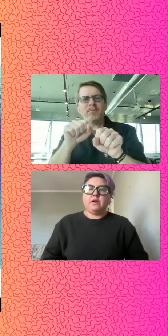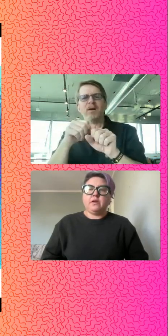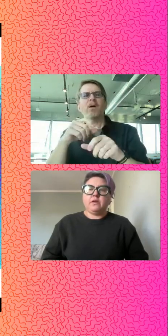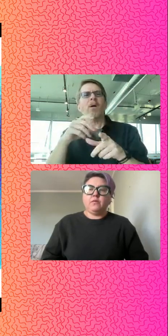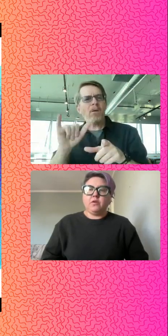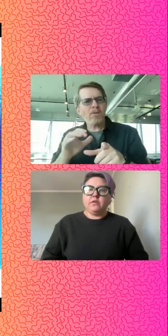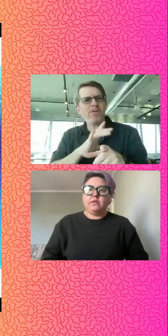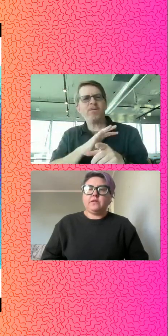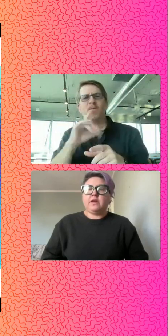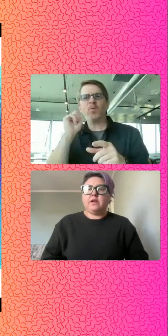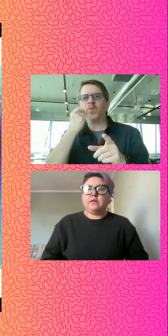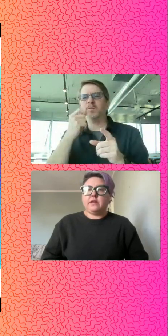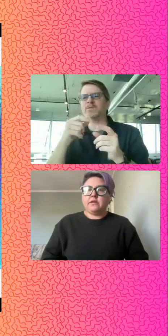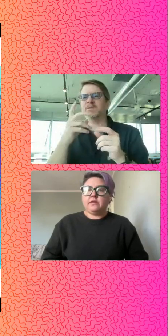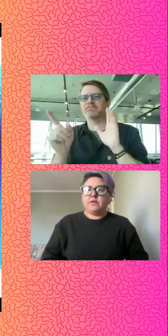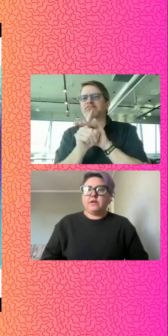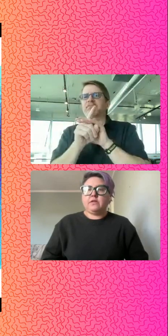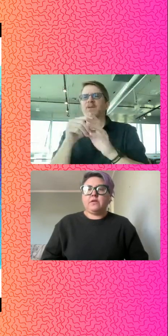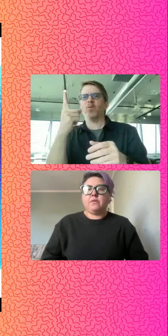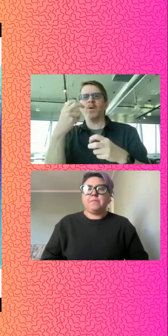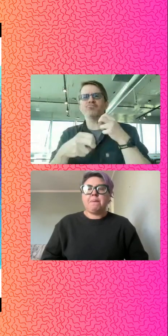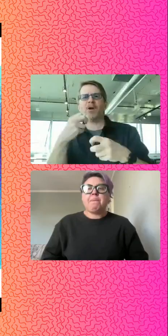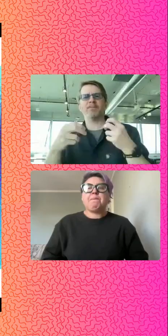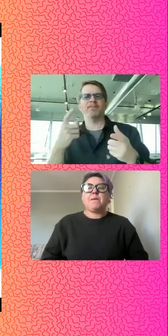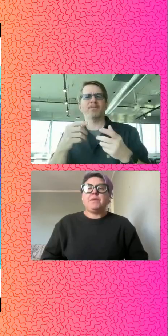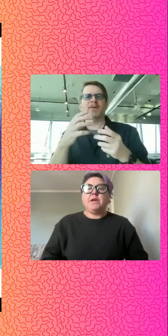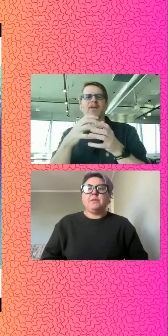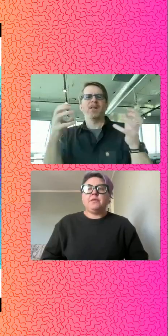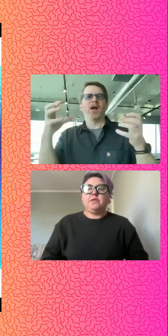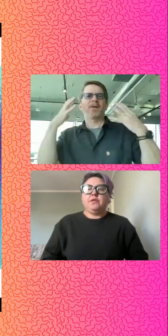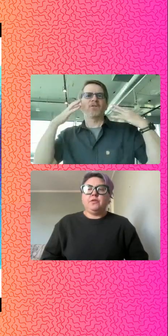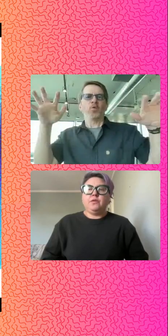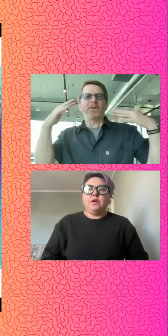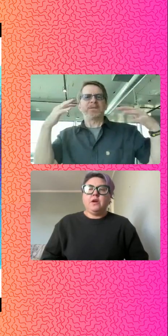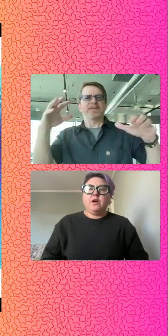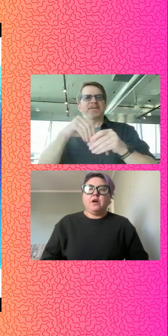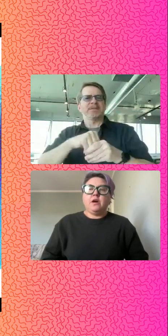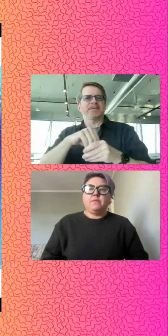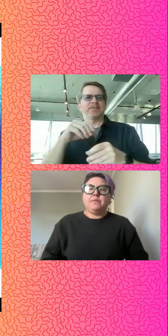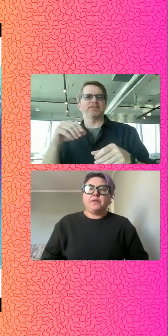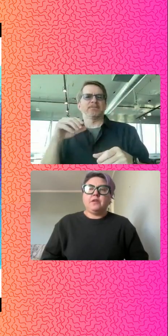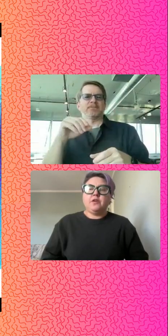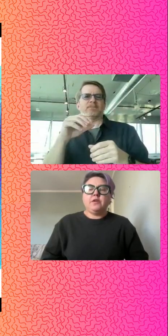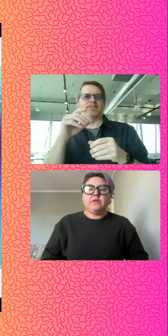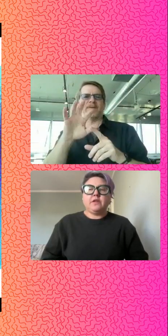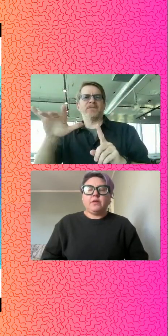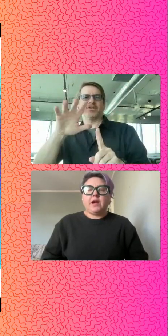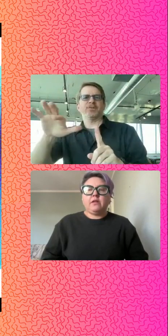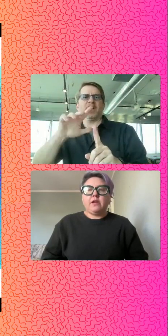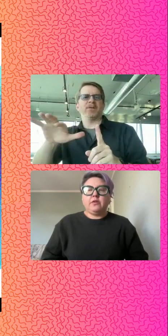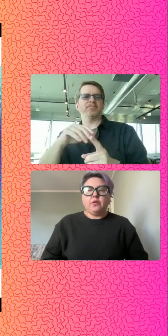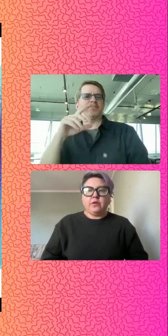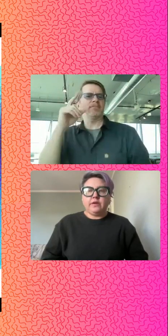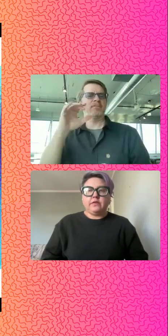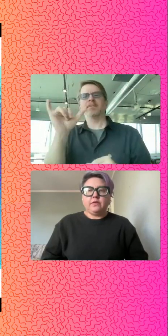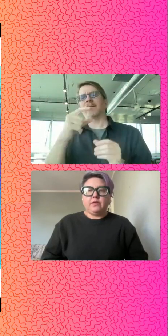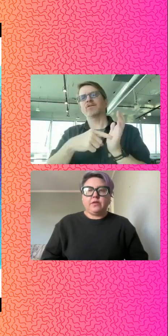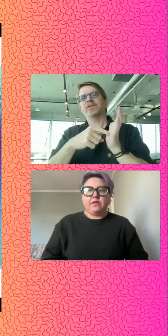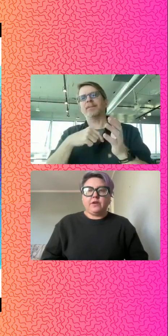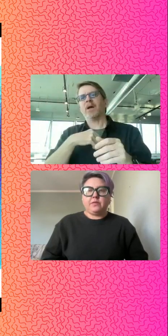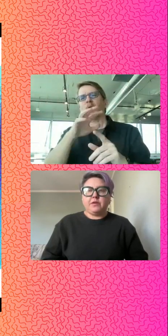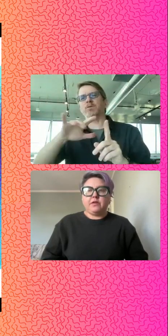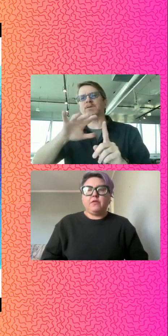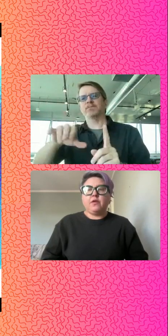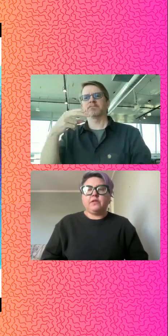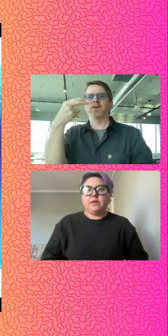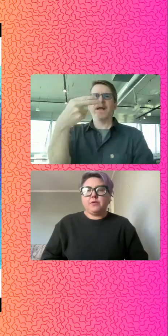spelling words and letters, right? So being able to notice that we had a lot of noise with